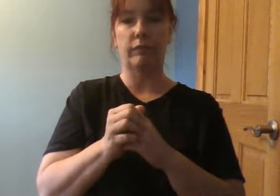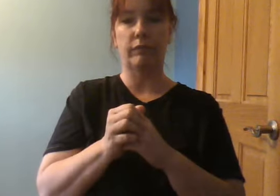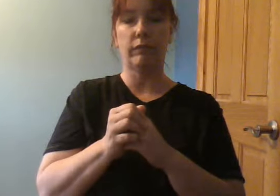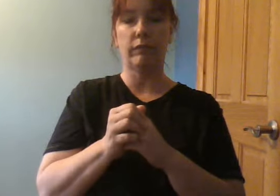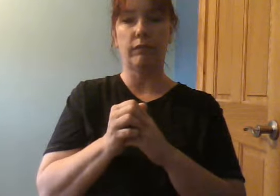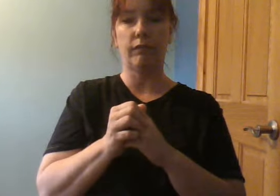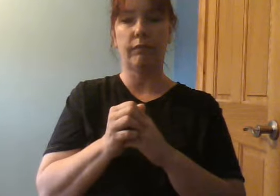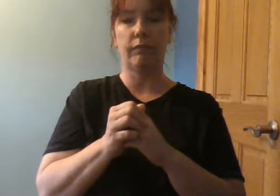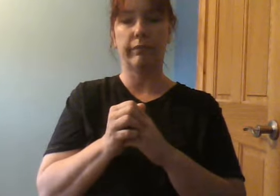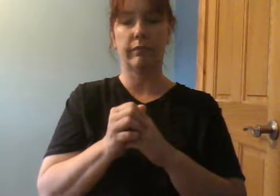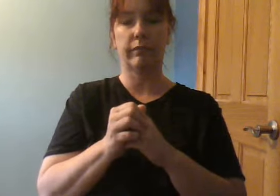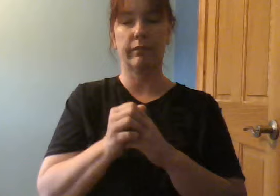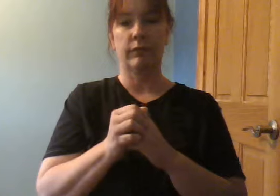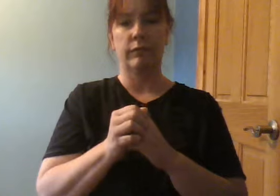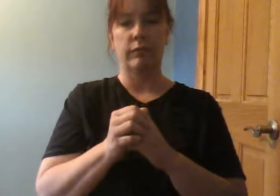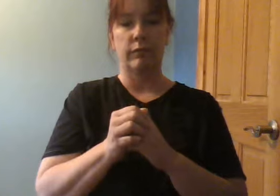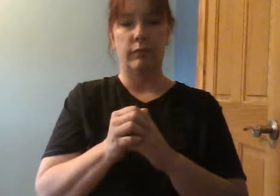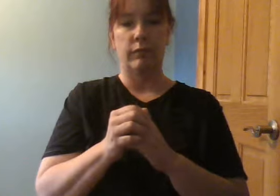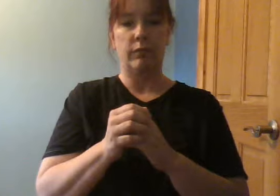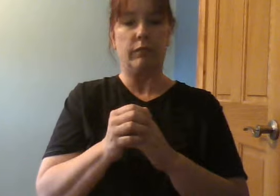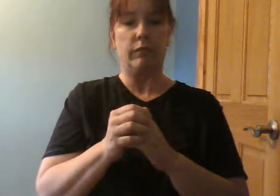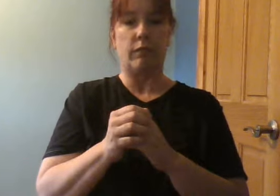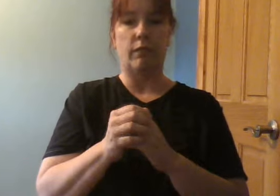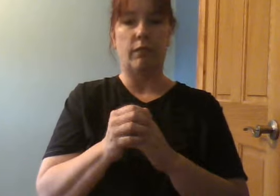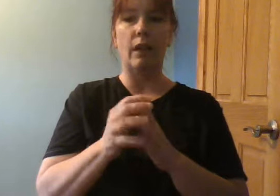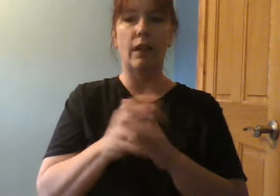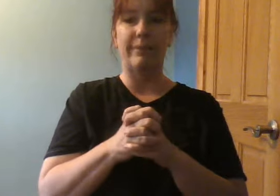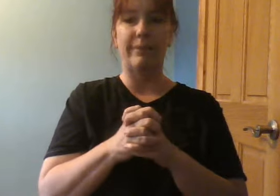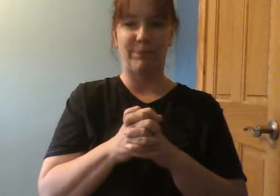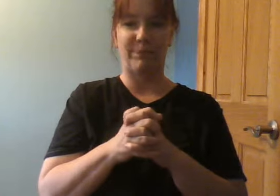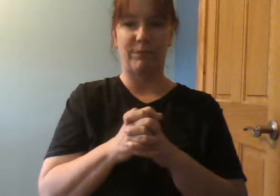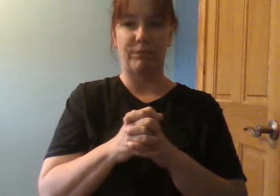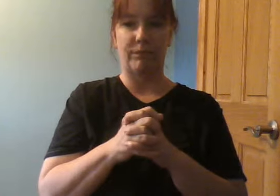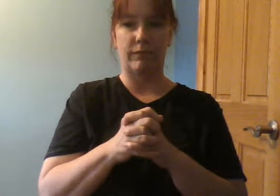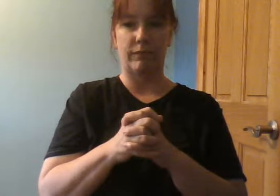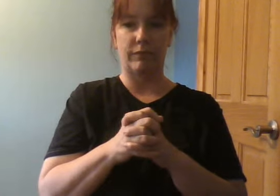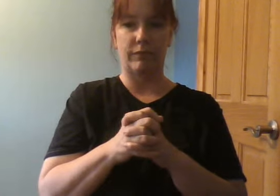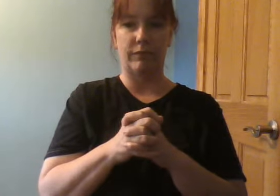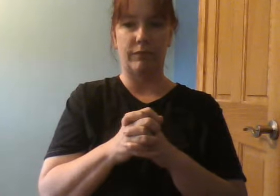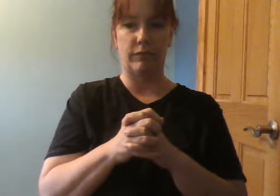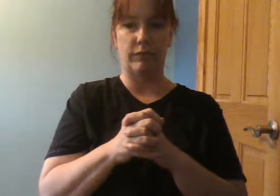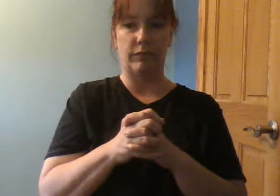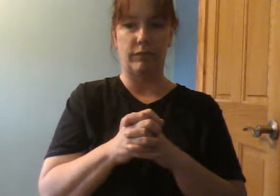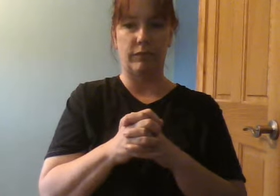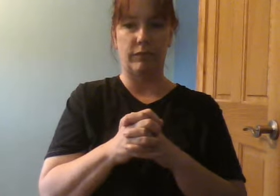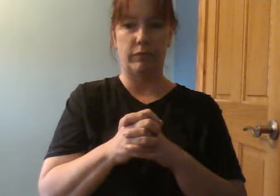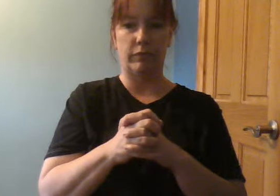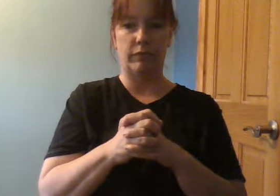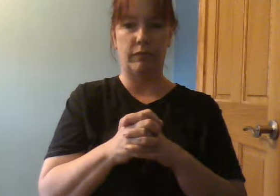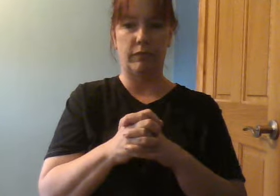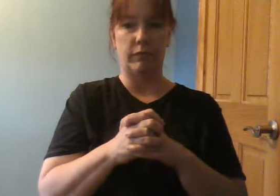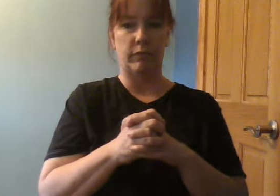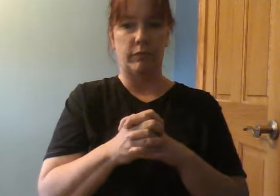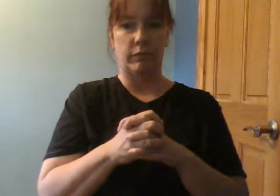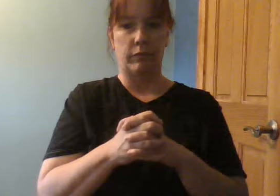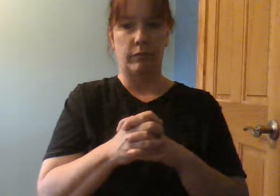me into an anti-capitalist frenzy. So I thought, well, look, if I don't want to inflame the protesters, the obvious thing to do is go dressed as